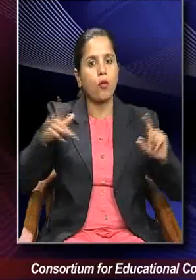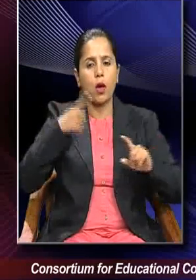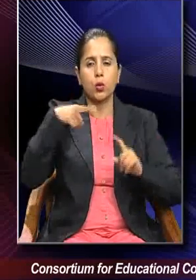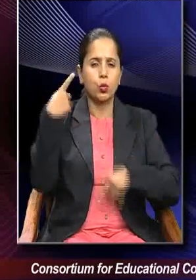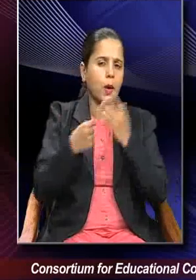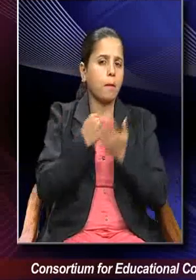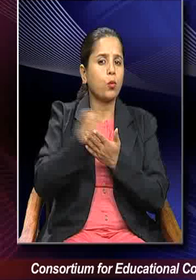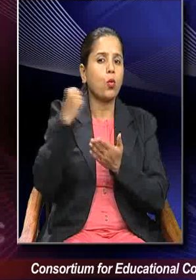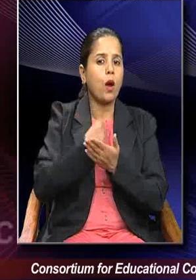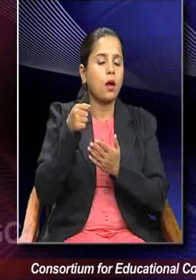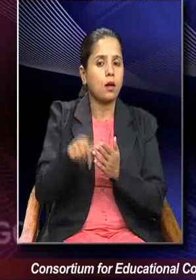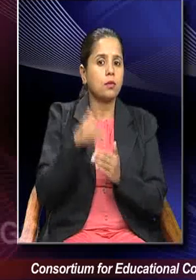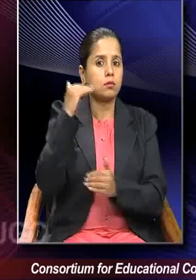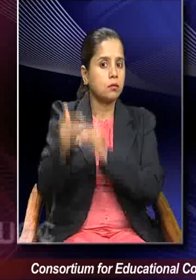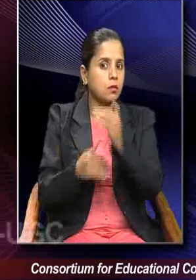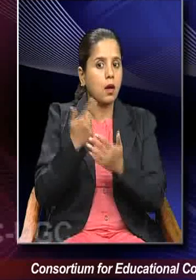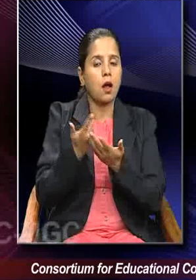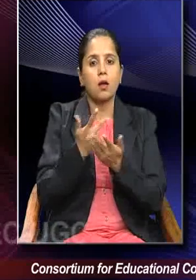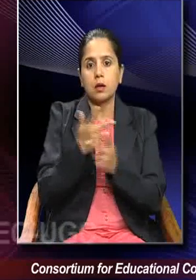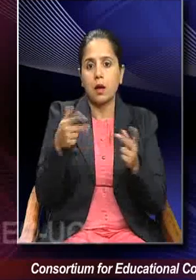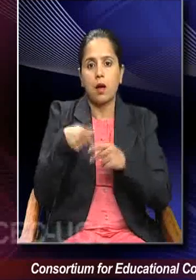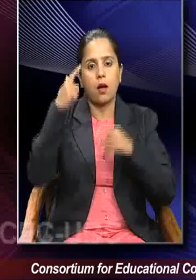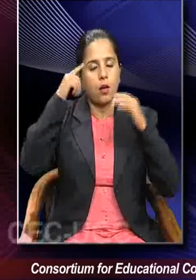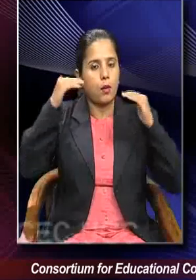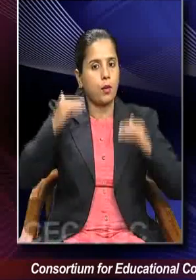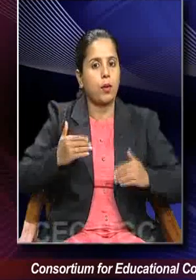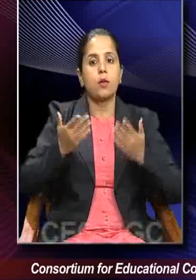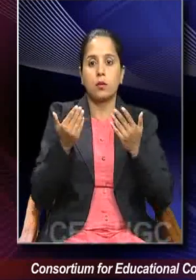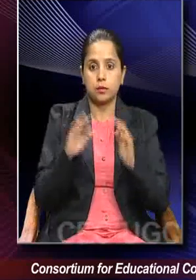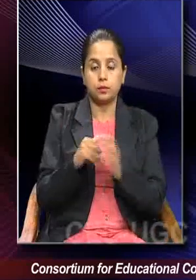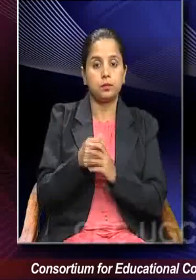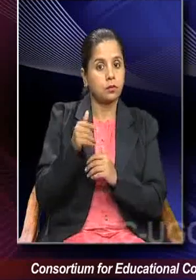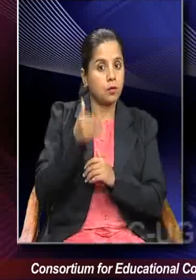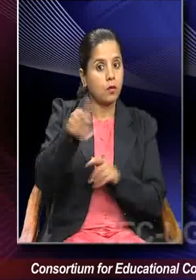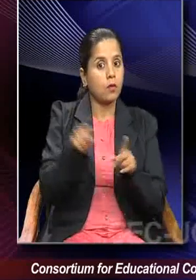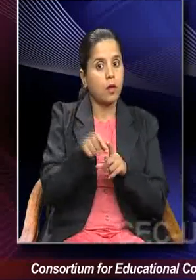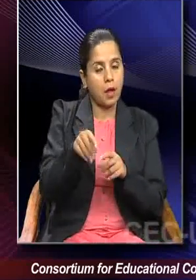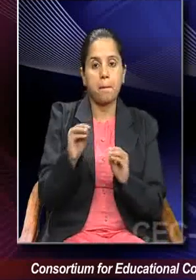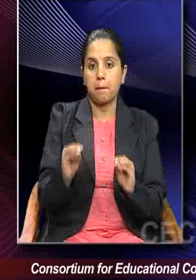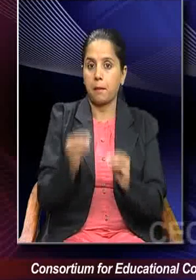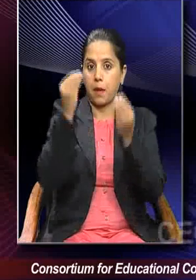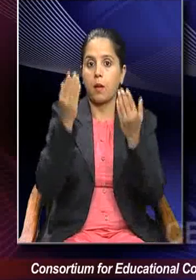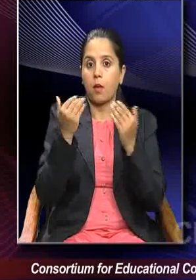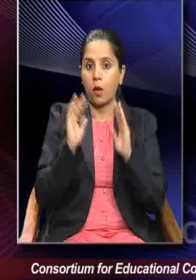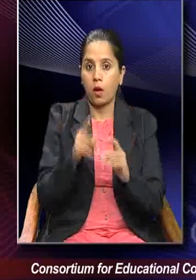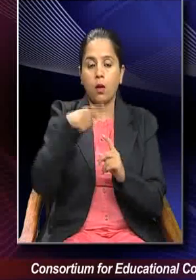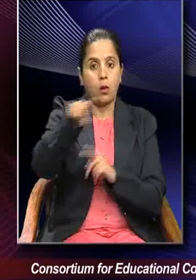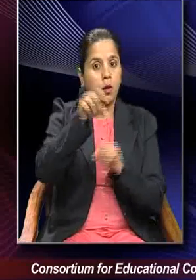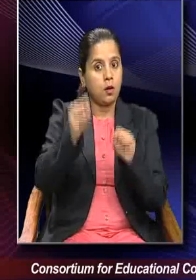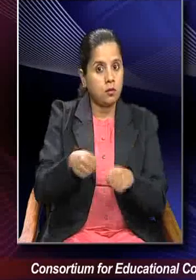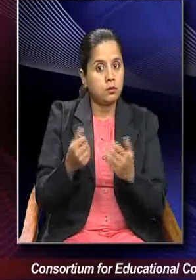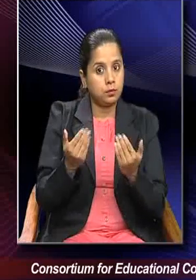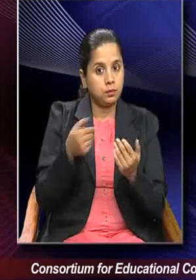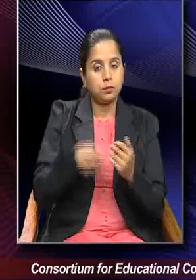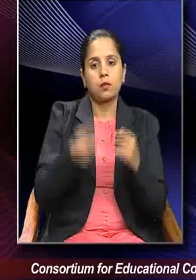practice progressive muscle relaxation, which will also improve your ability to